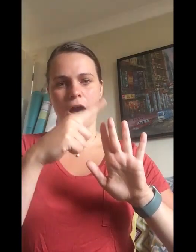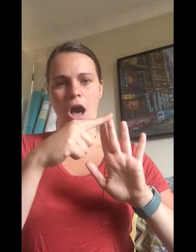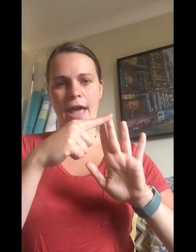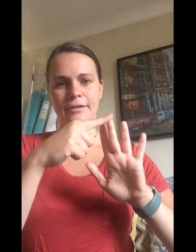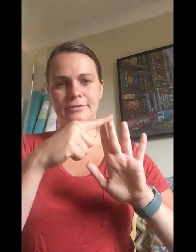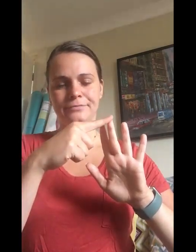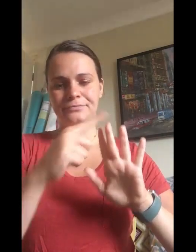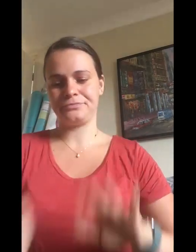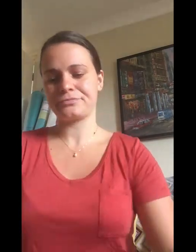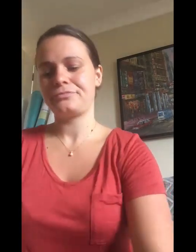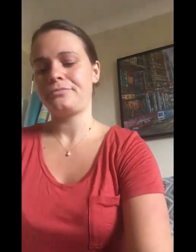I.